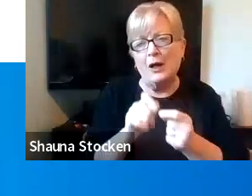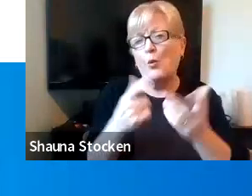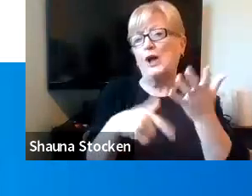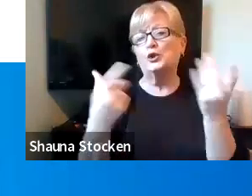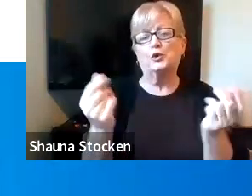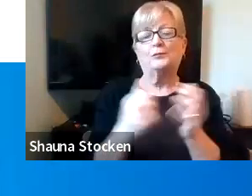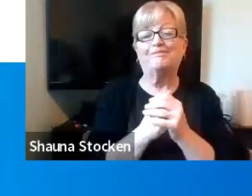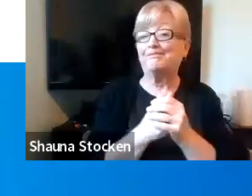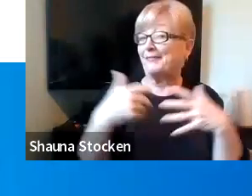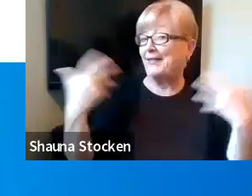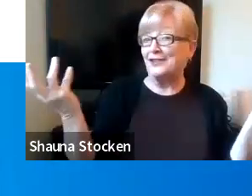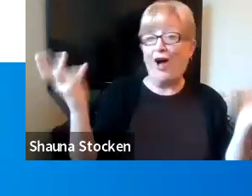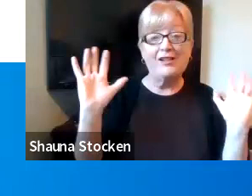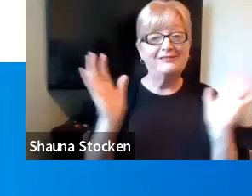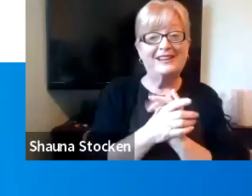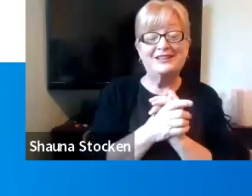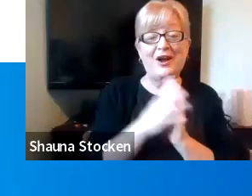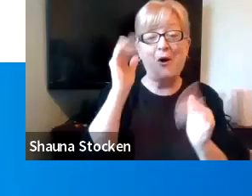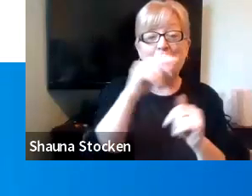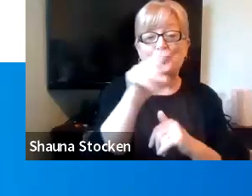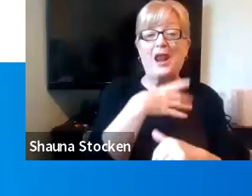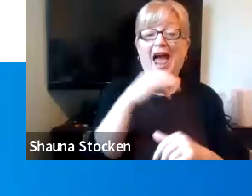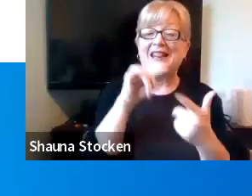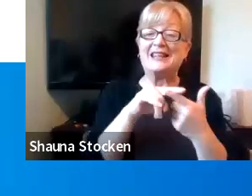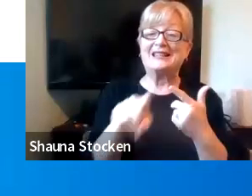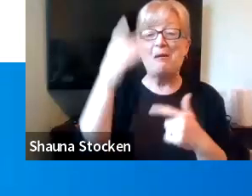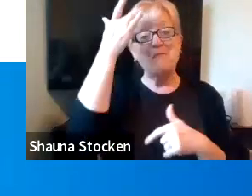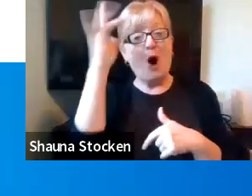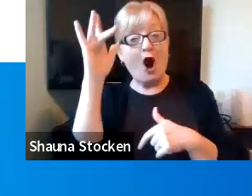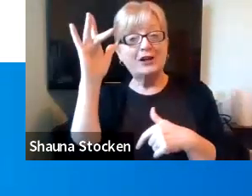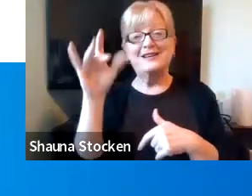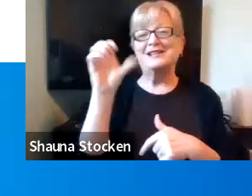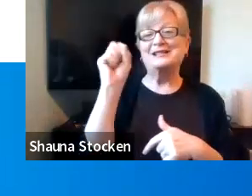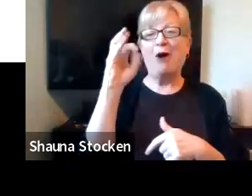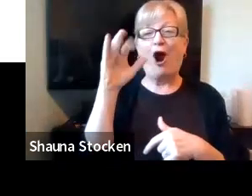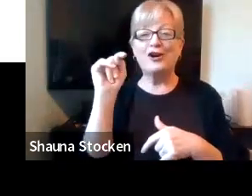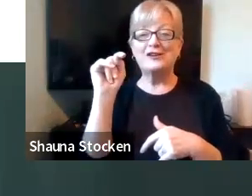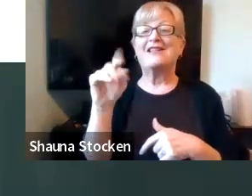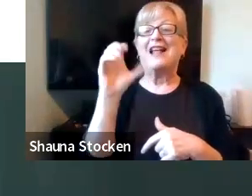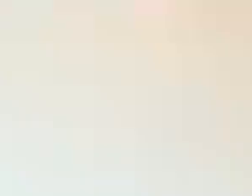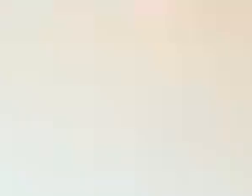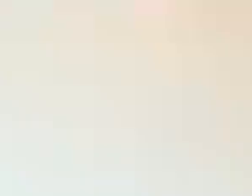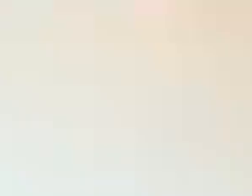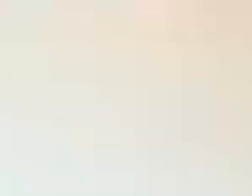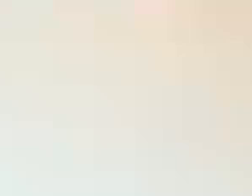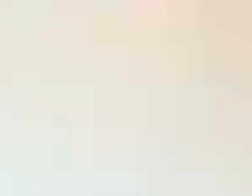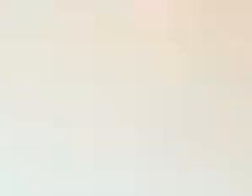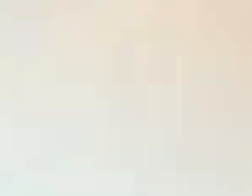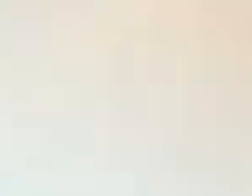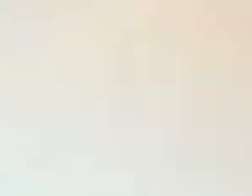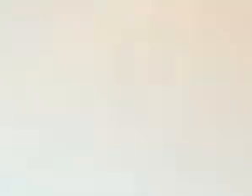functions. Okay, that is it. I hope that you like this smart air fryer toaster oven. Screen sharing needed controls to move the live bulb. Screen